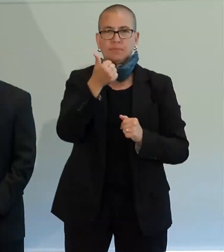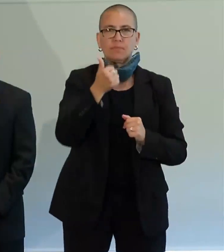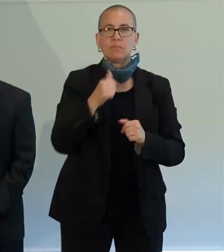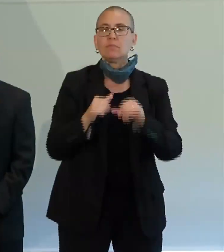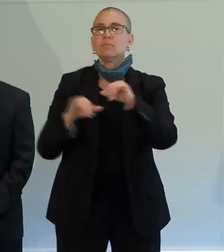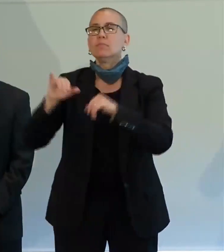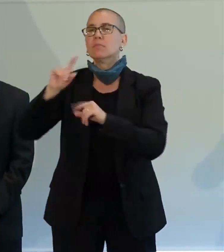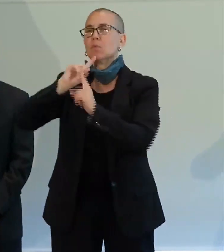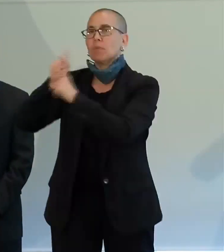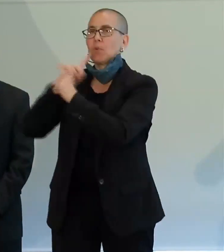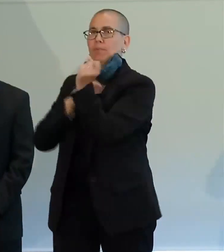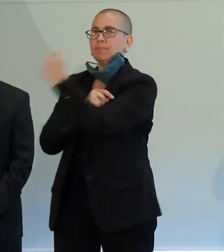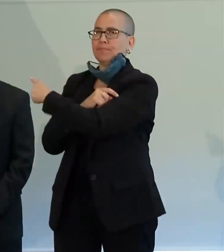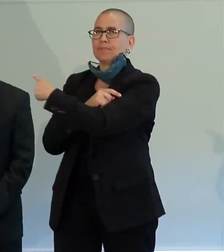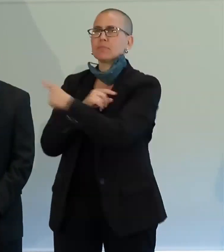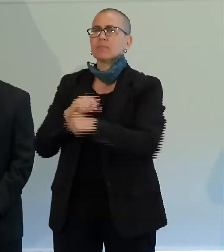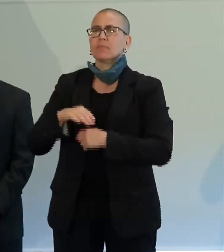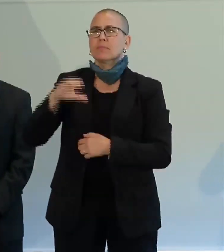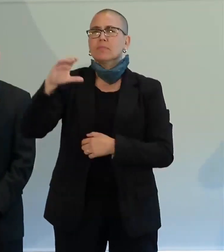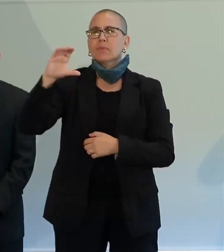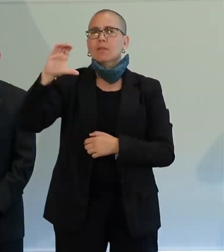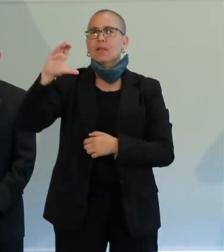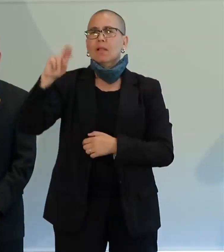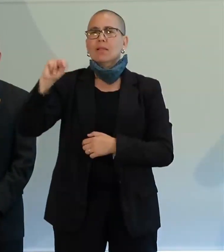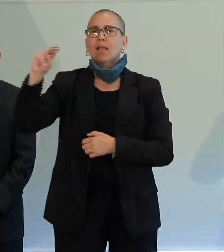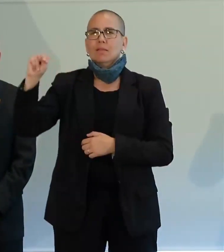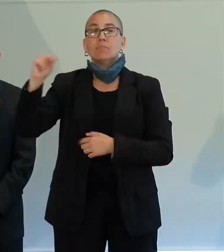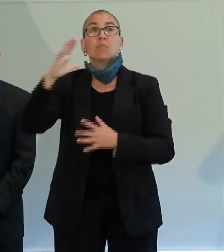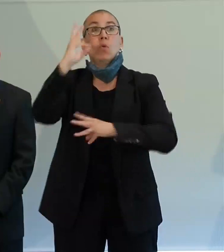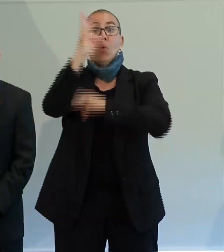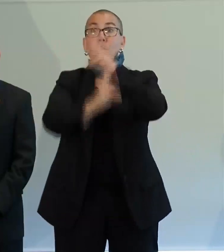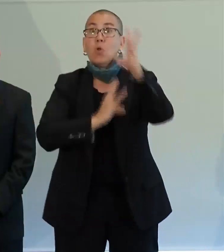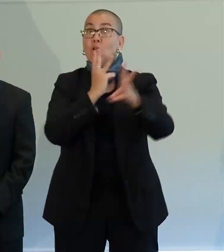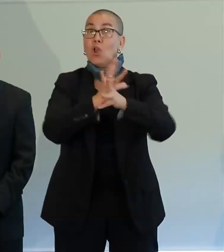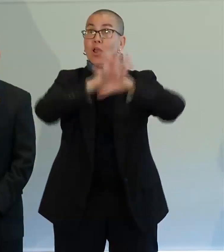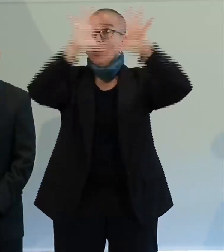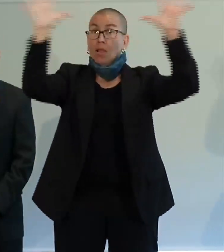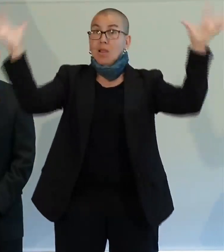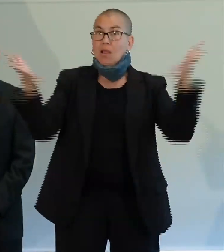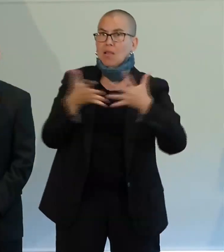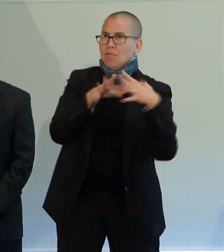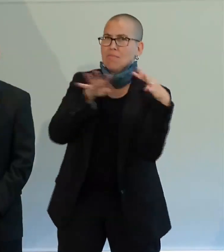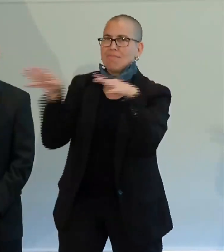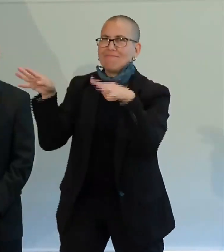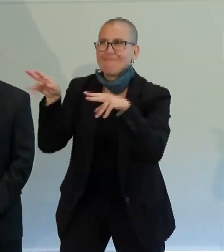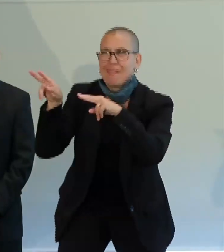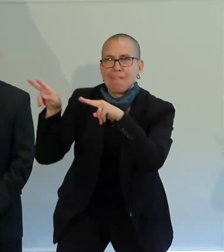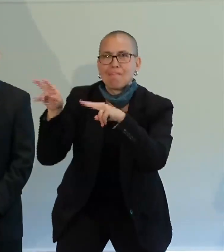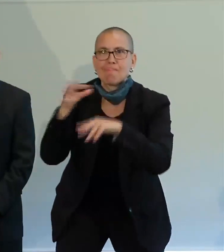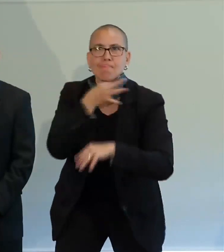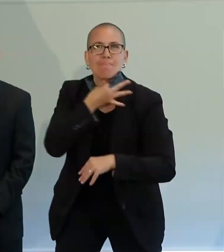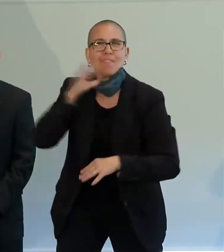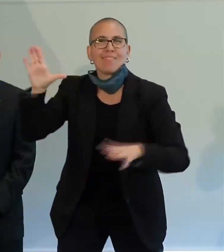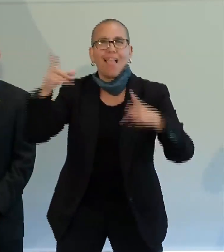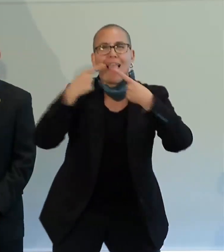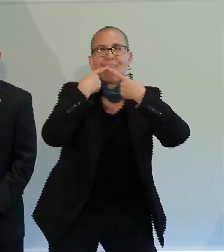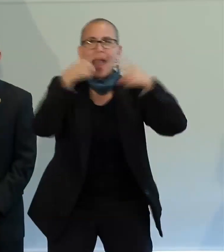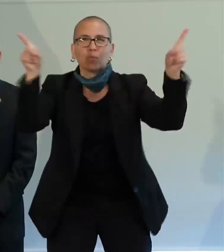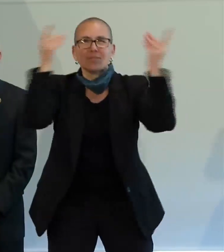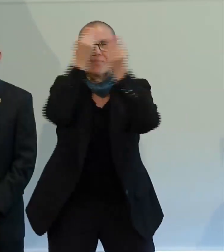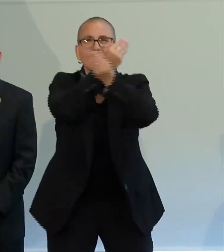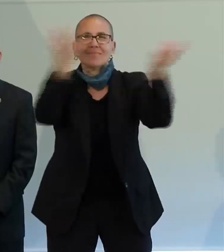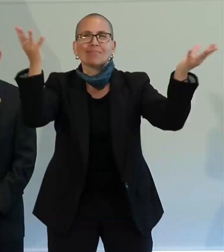The whole nation, indeed the whole world, has been awaiting some type of announcement from your office. Can you describe the